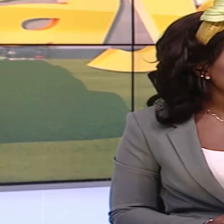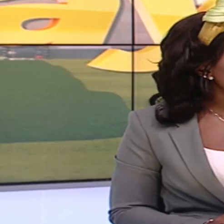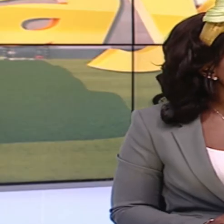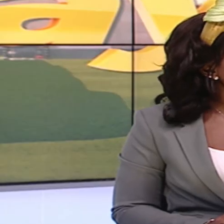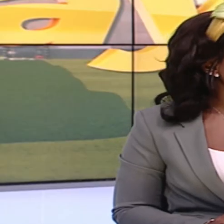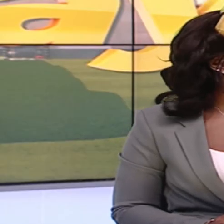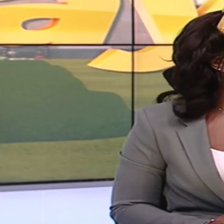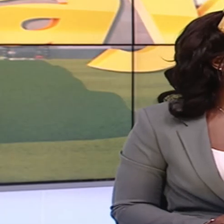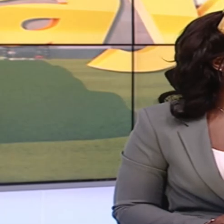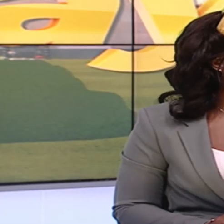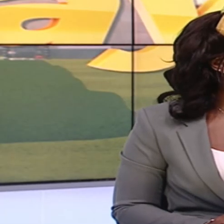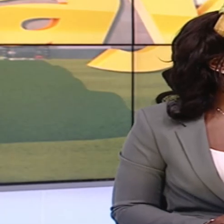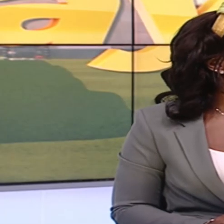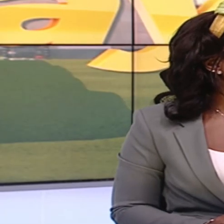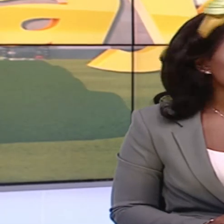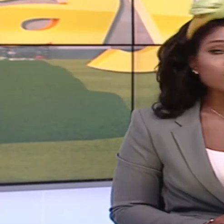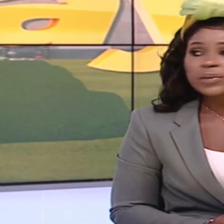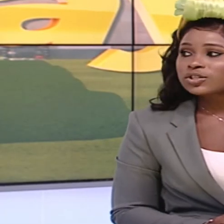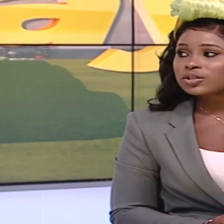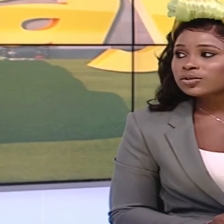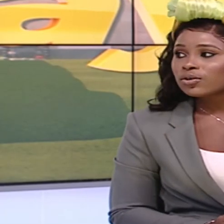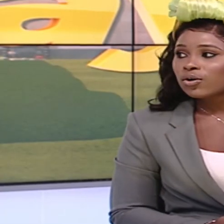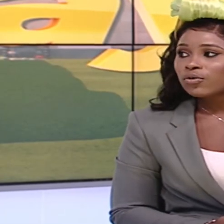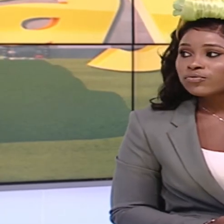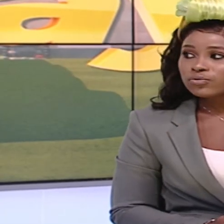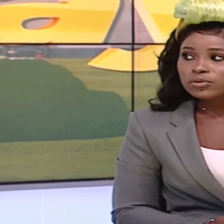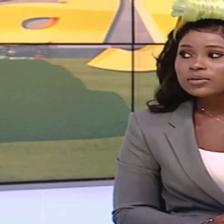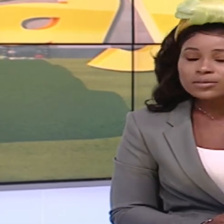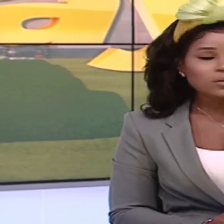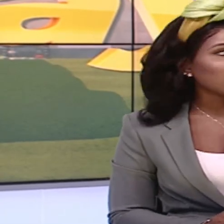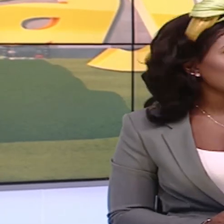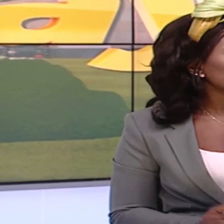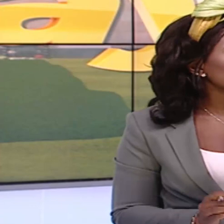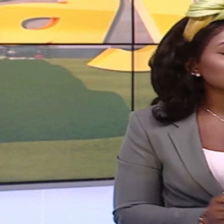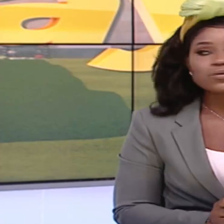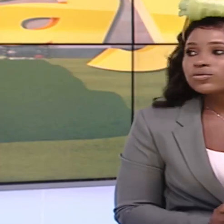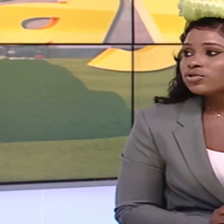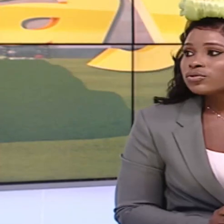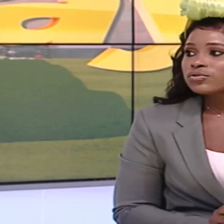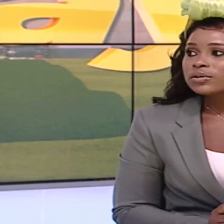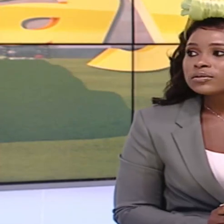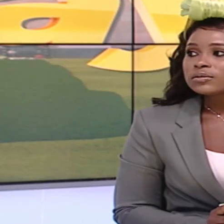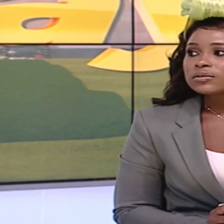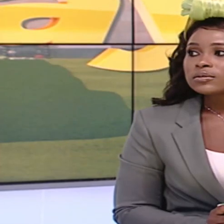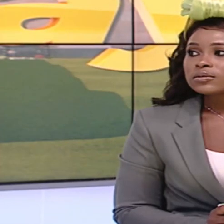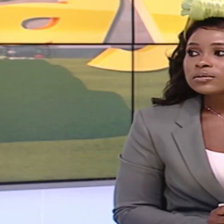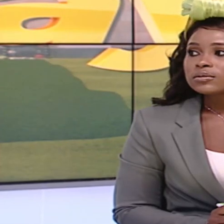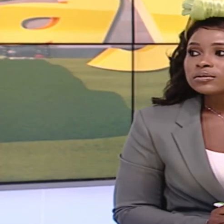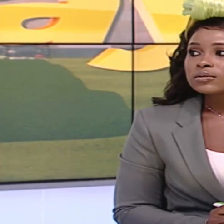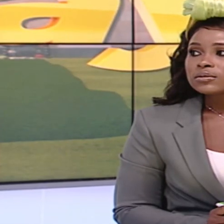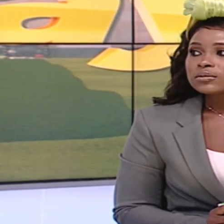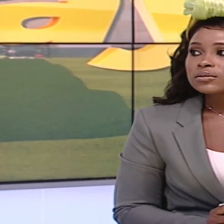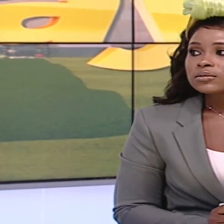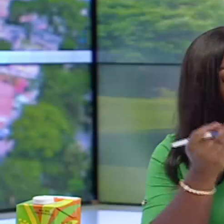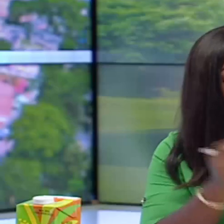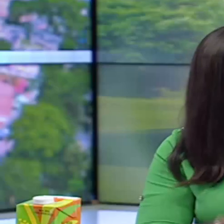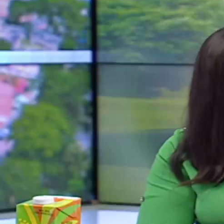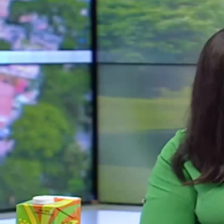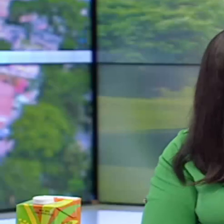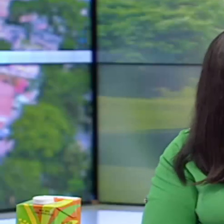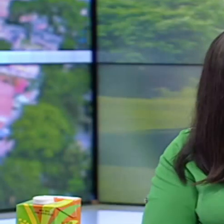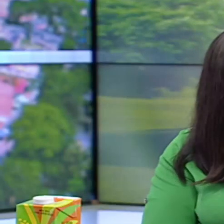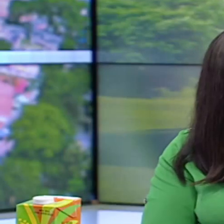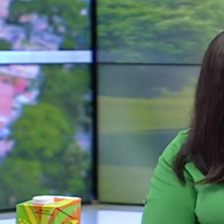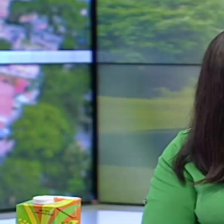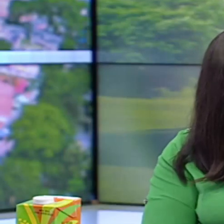What happens to them as well? Because there was no mention of that. Those children. I have a concern with